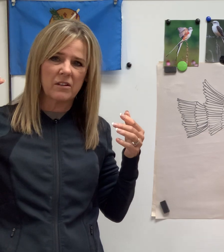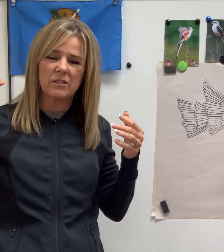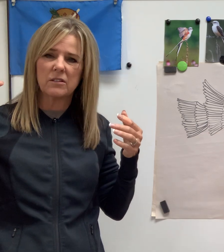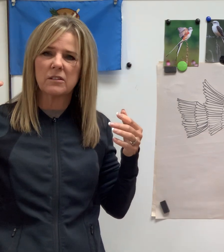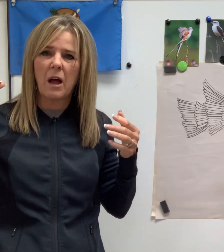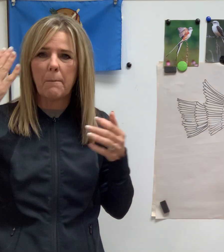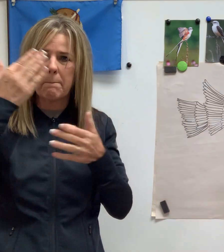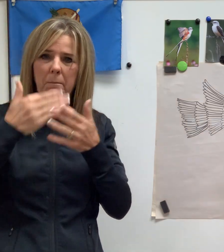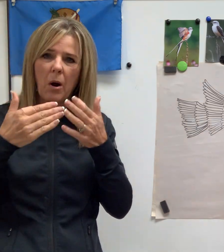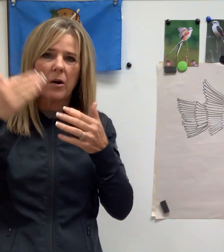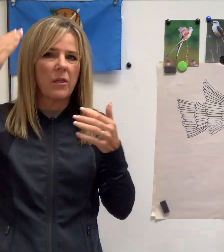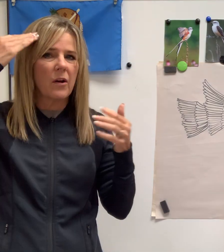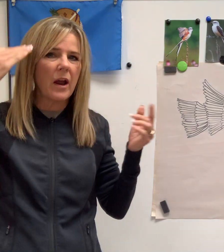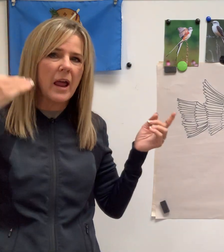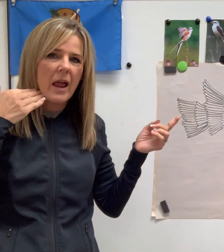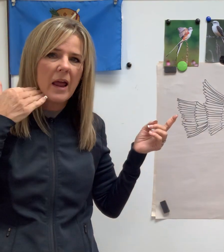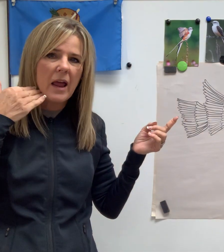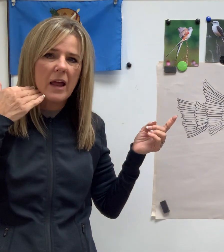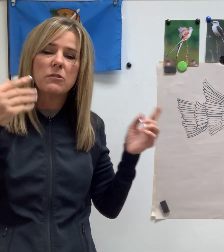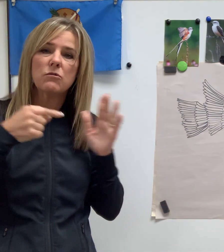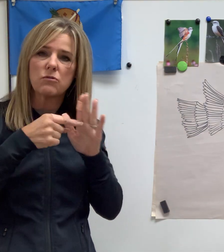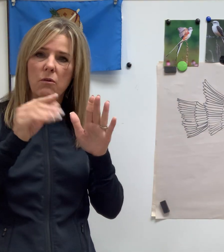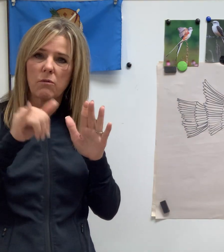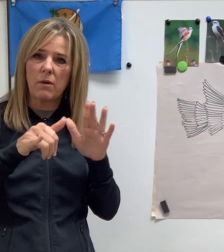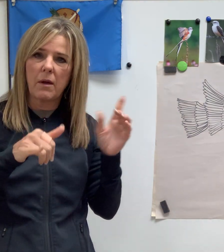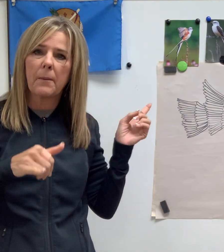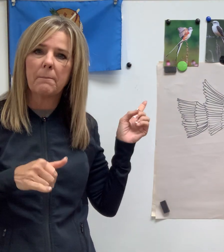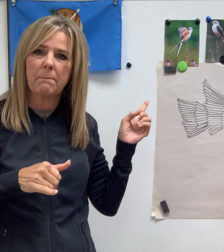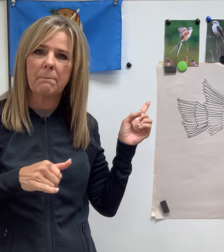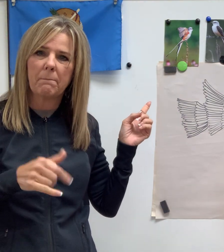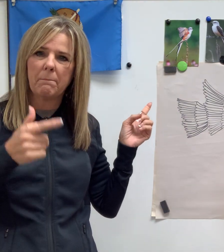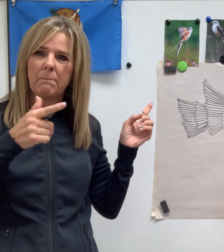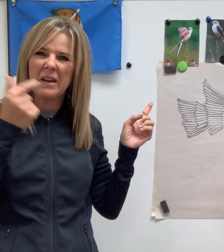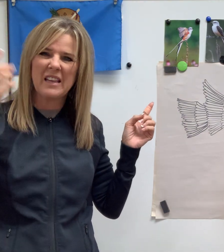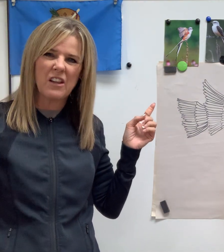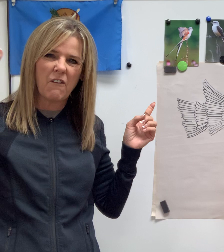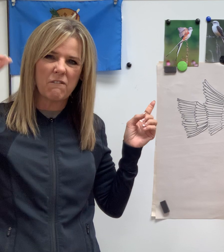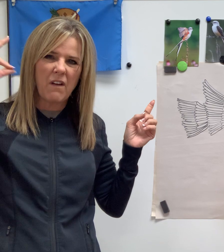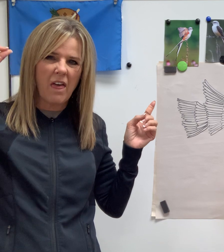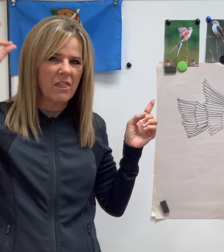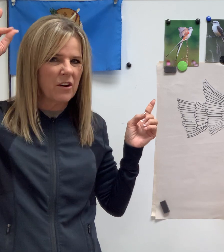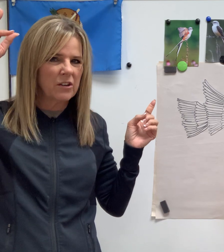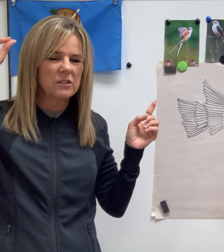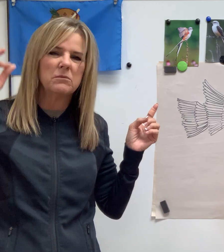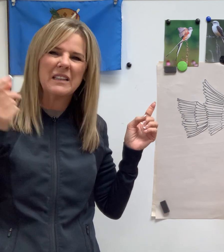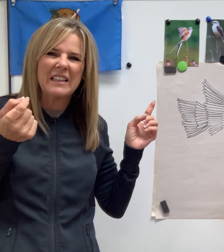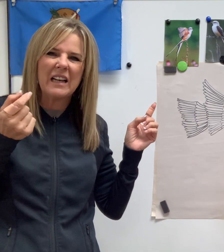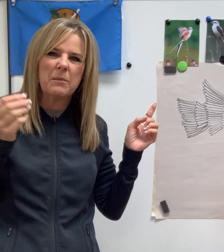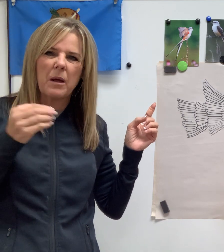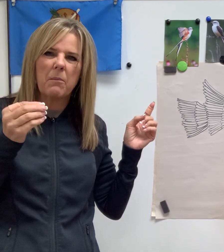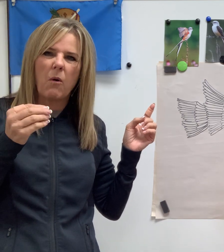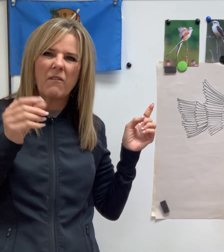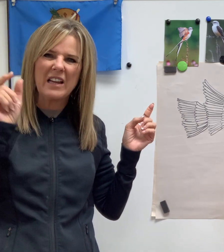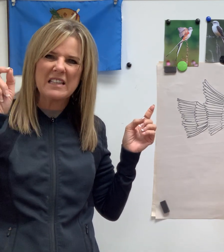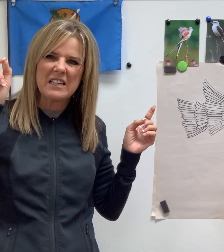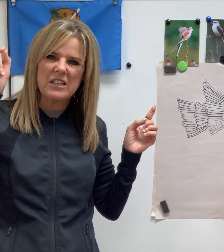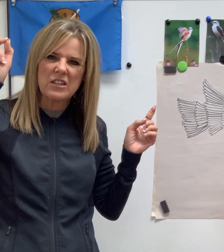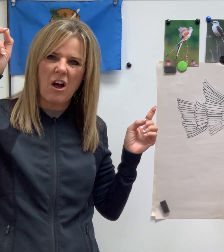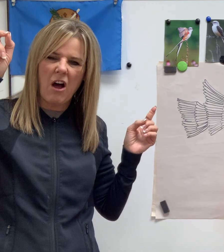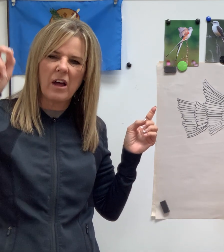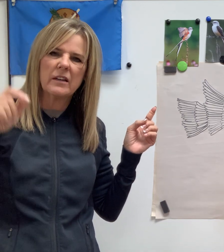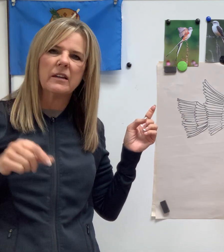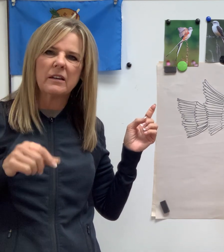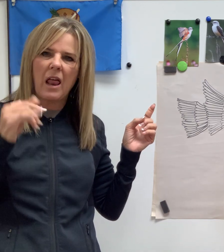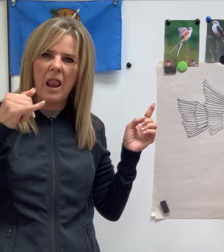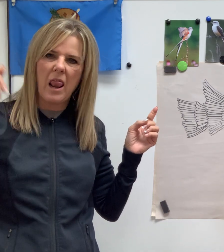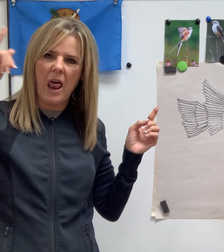on part of their head. So to show that, because they're feathers, we're gonna make it, you know, a little bit more of a dotted line instead of a smooth